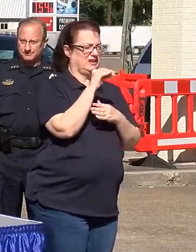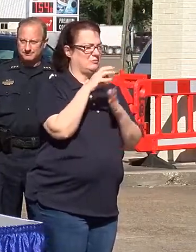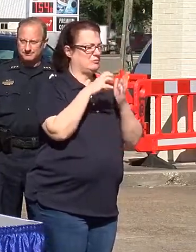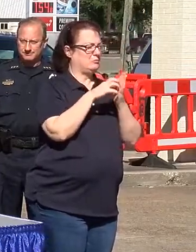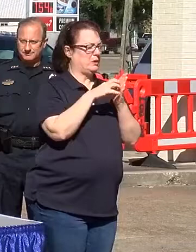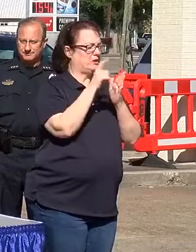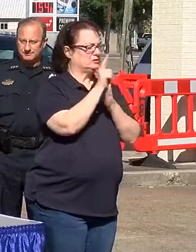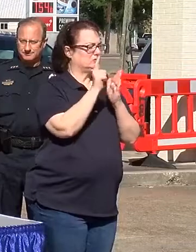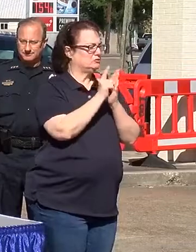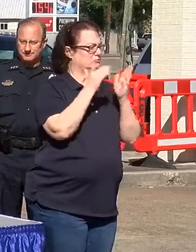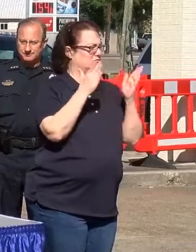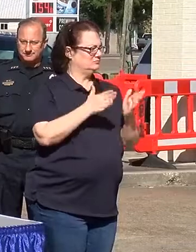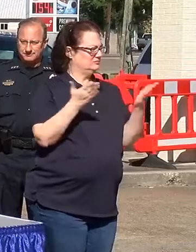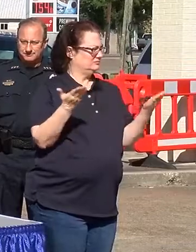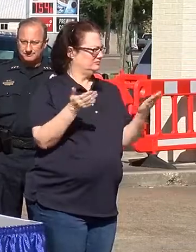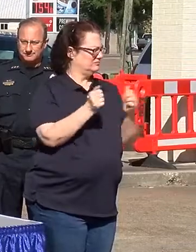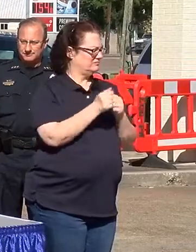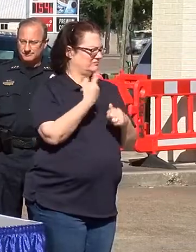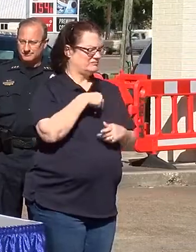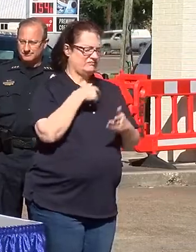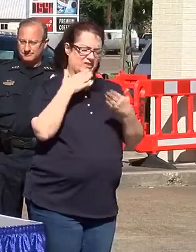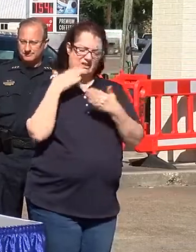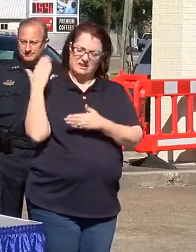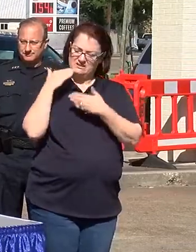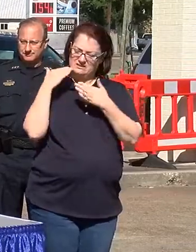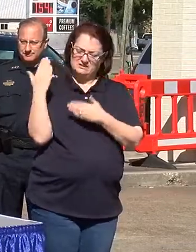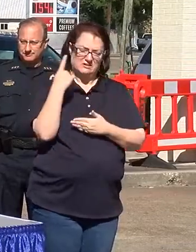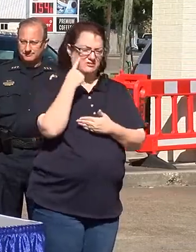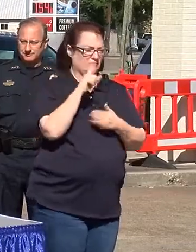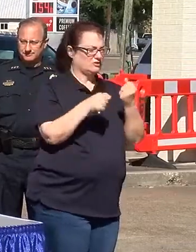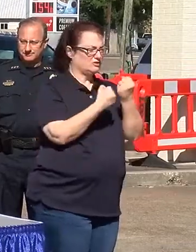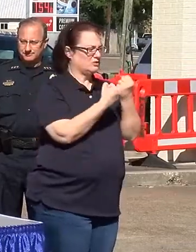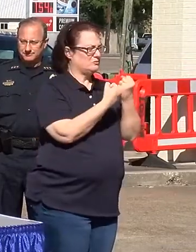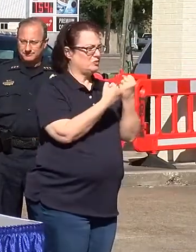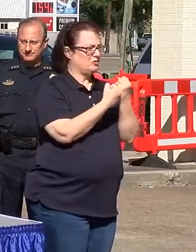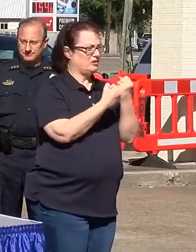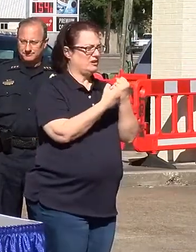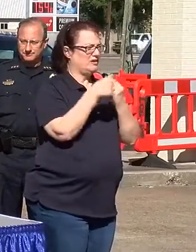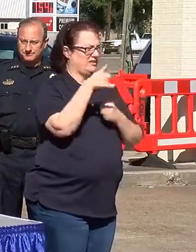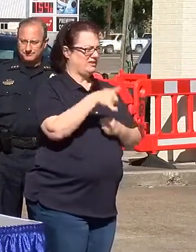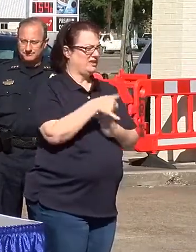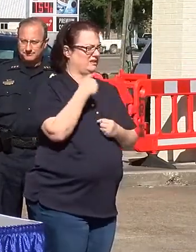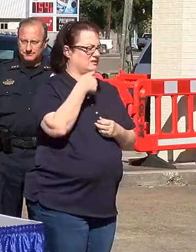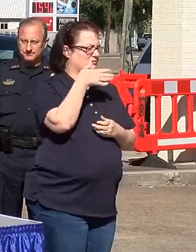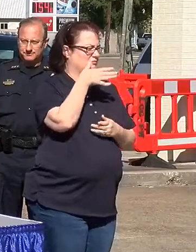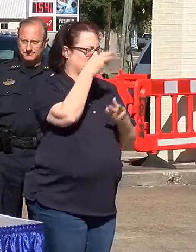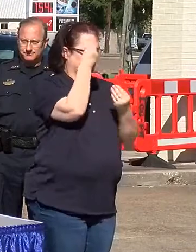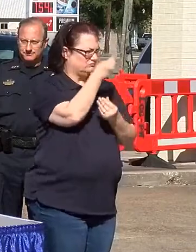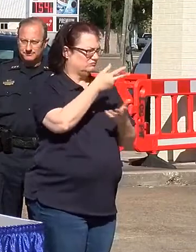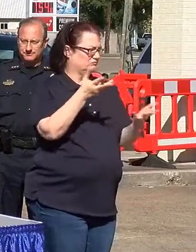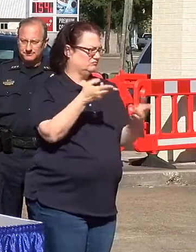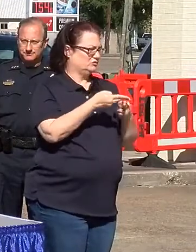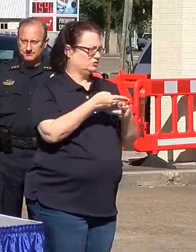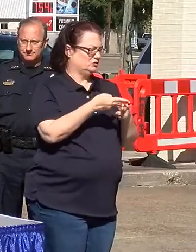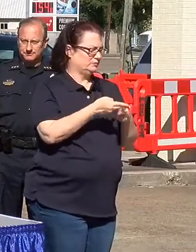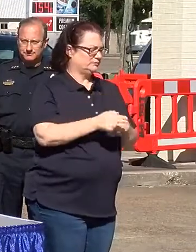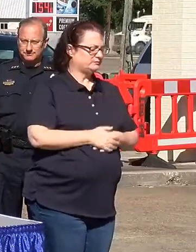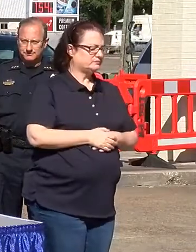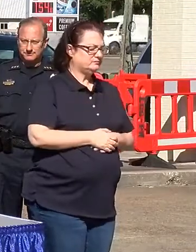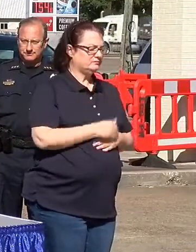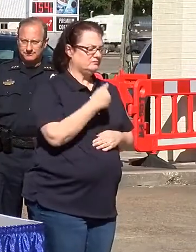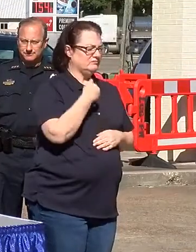today. Thank you, guys. Thank you all for being here in support of this updated guidance that I will announce shortly. We